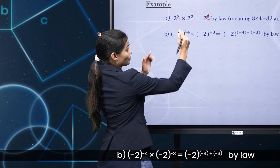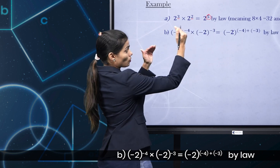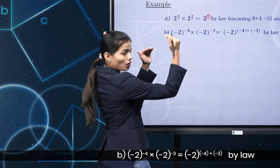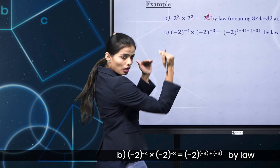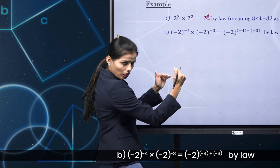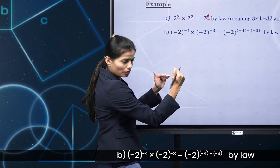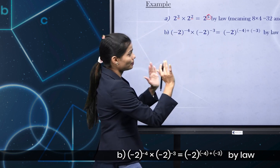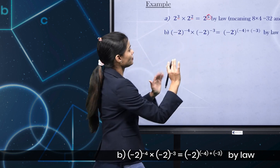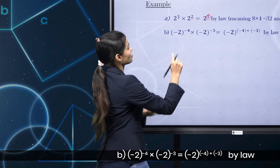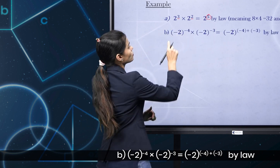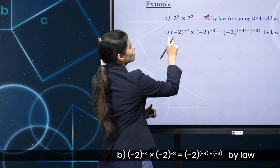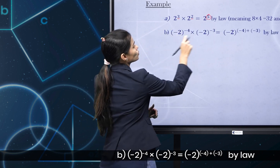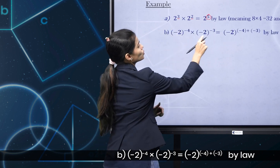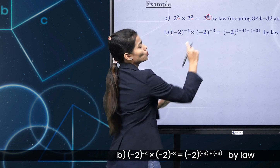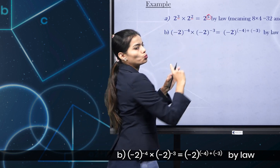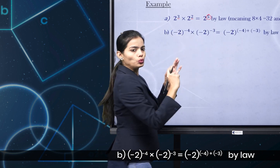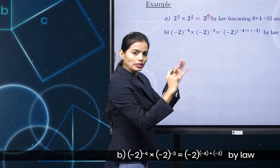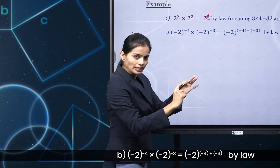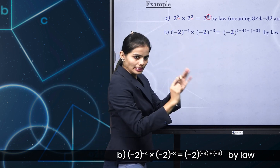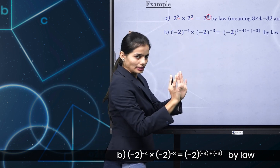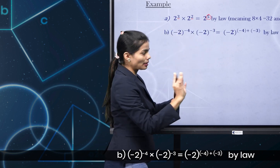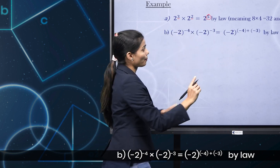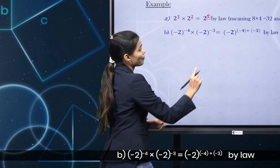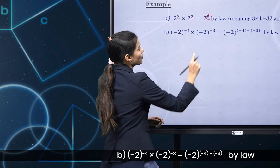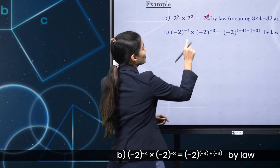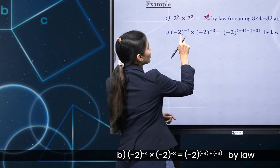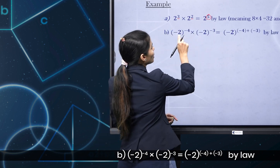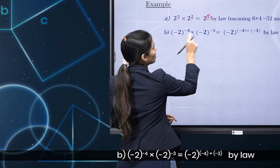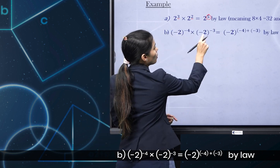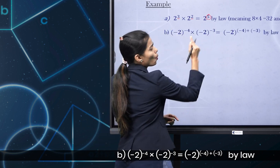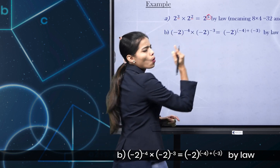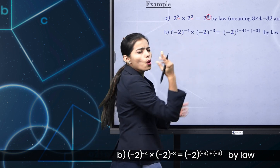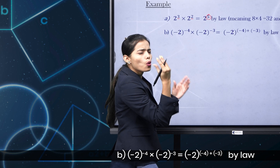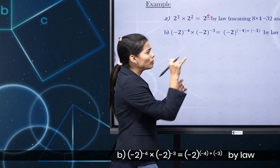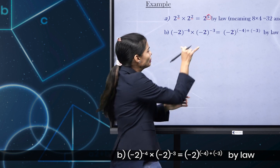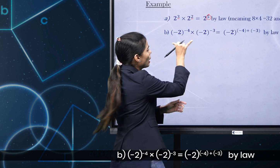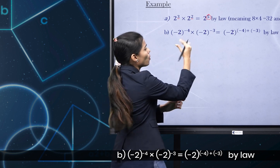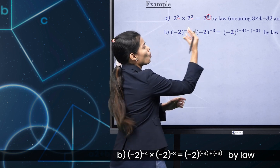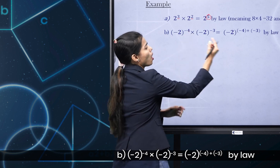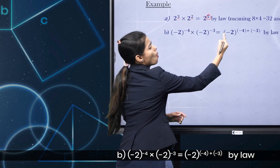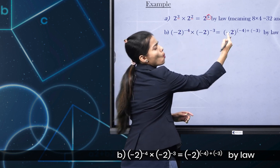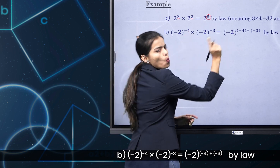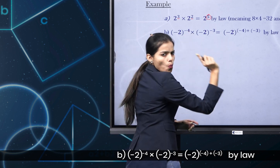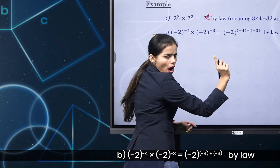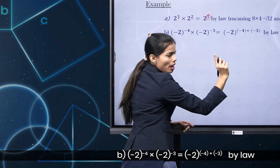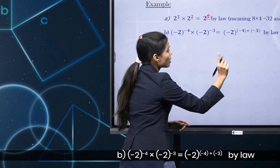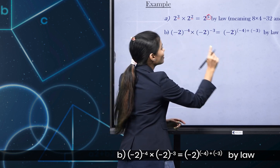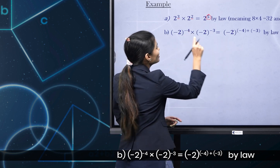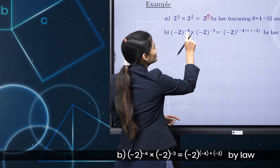Minus 2 to the power minus 4 into minus 2 to the power minus 3 is equal to minus 2 to the power minus 4 plus